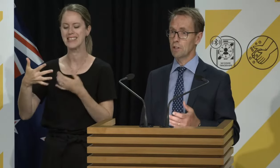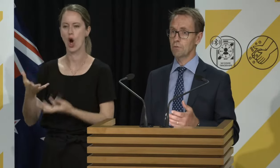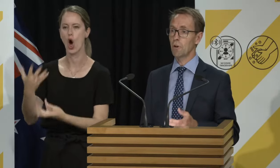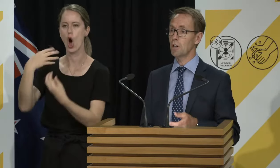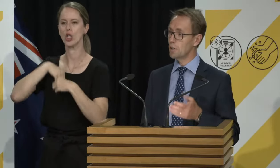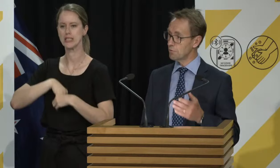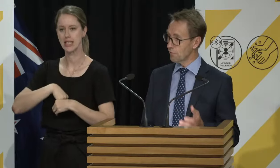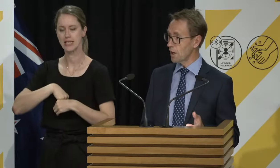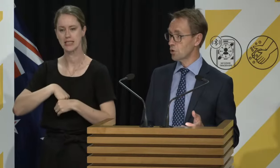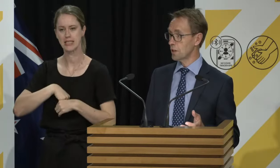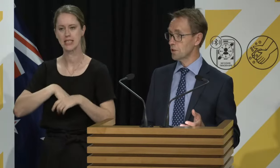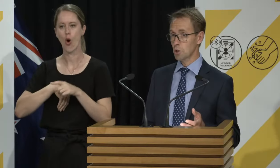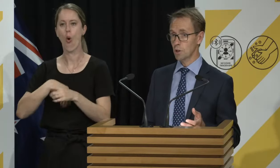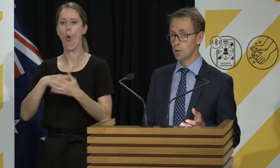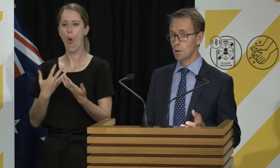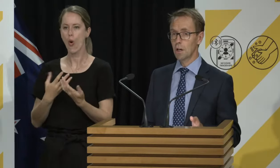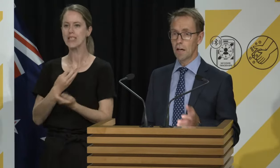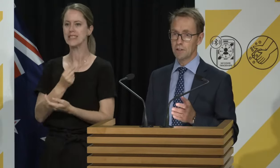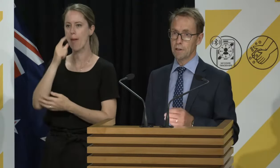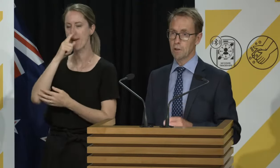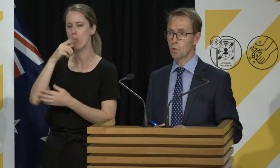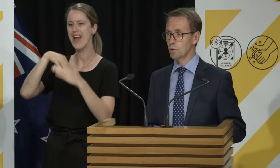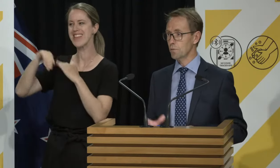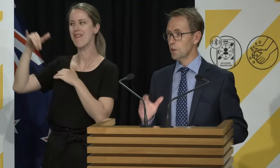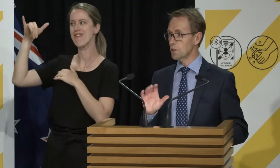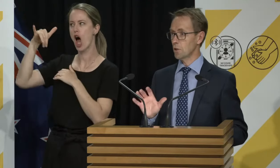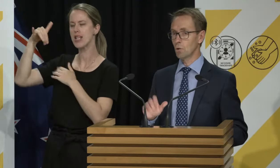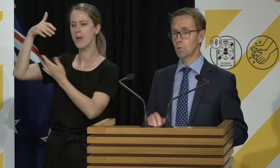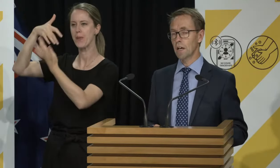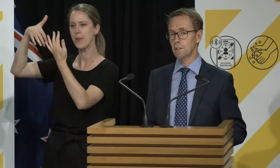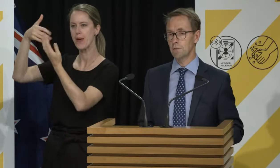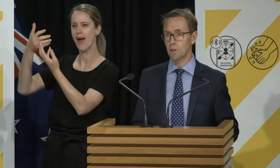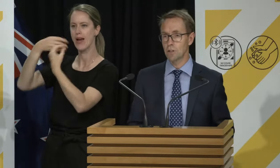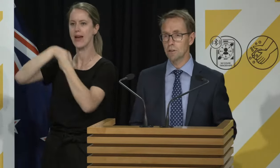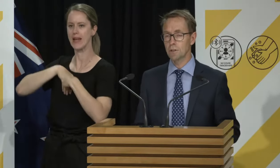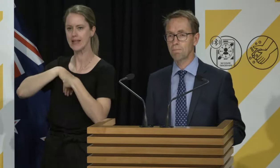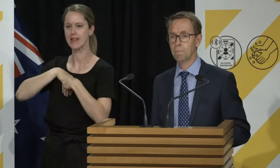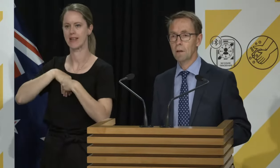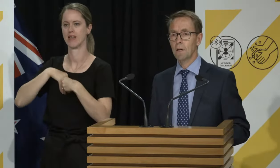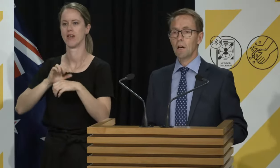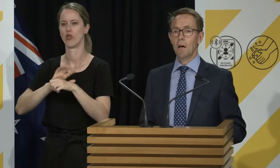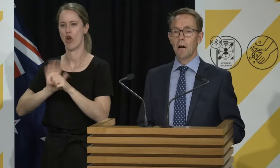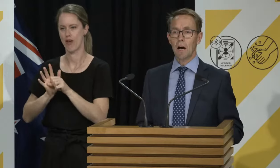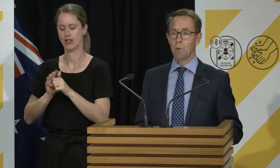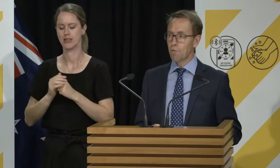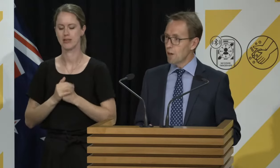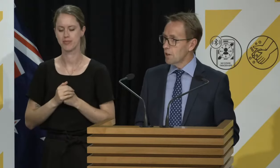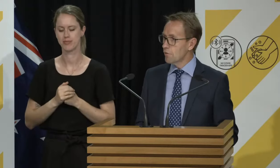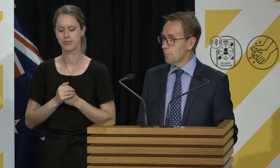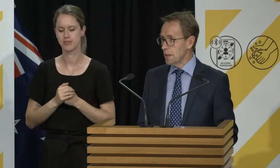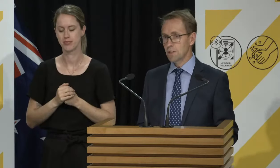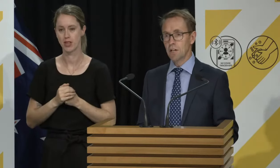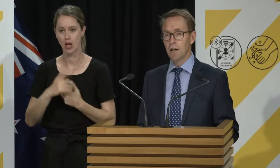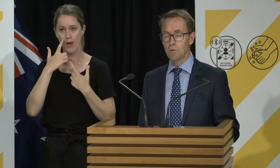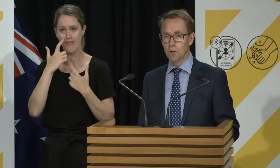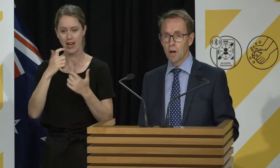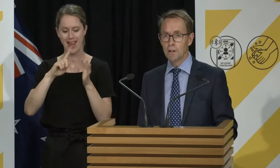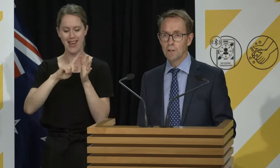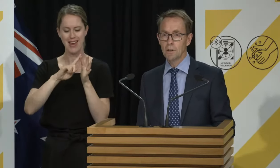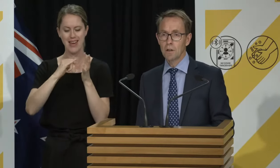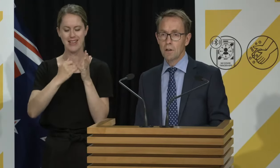have identified in-flight transmission as being the cause of these so-called late infections. We found out from